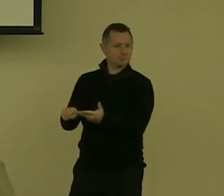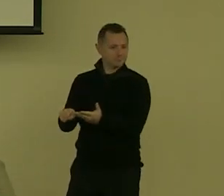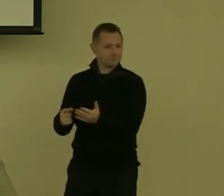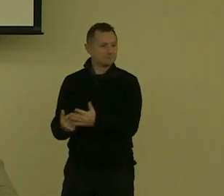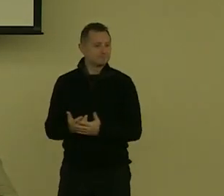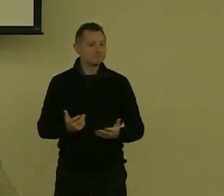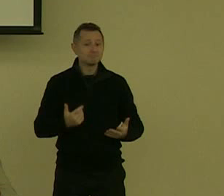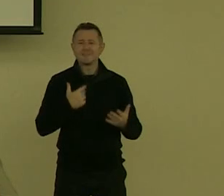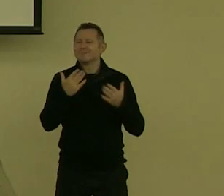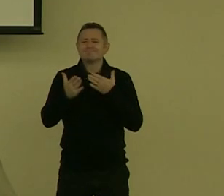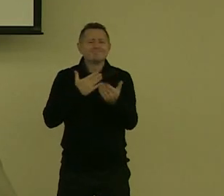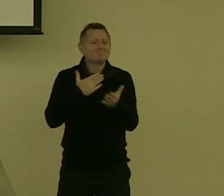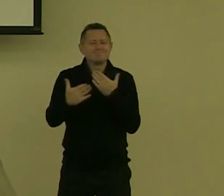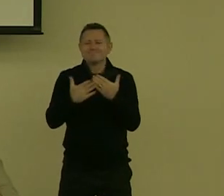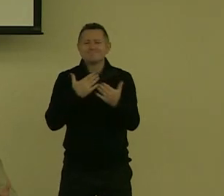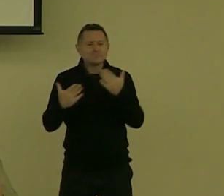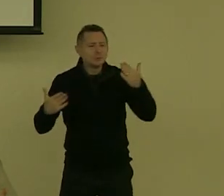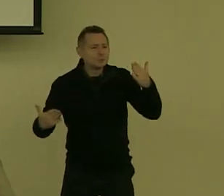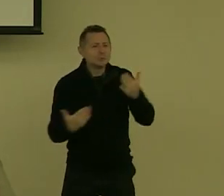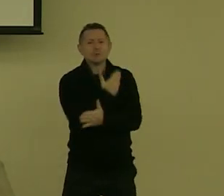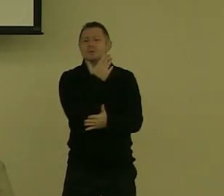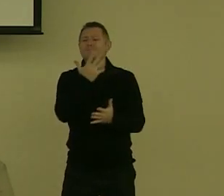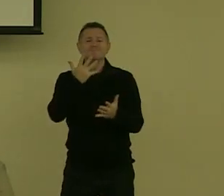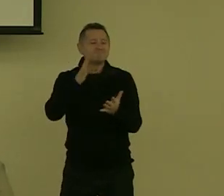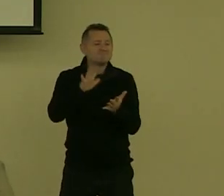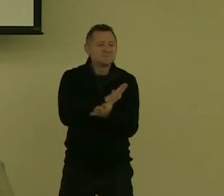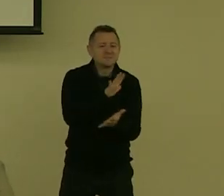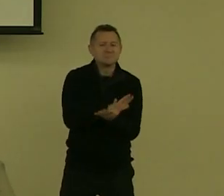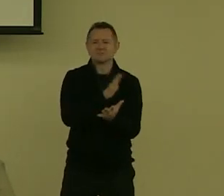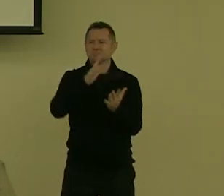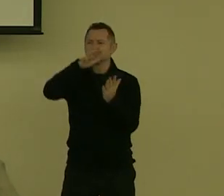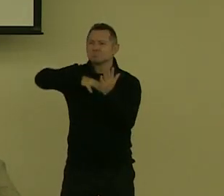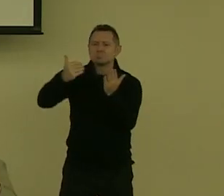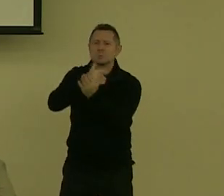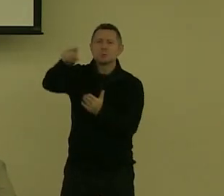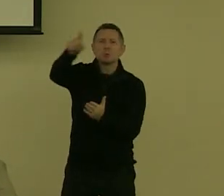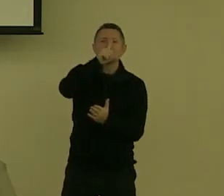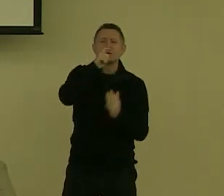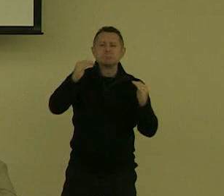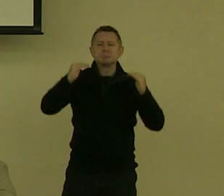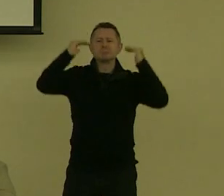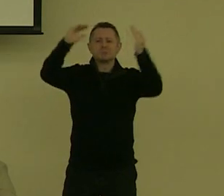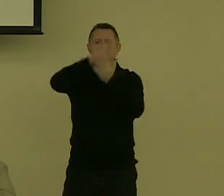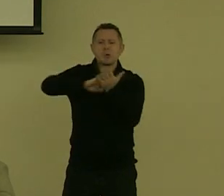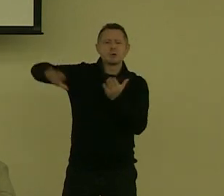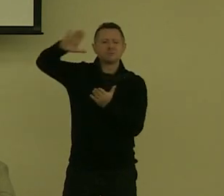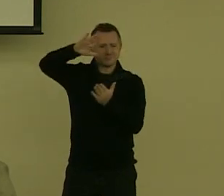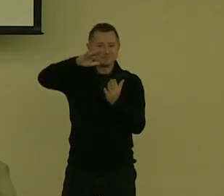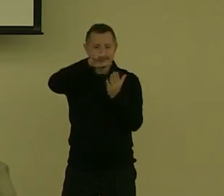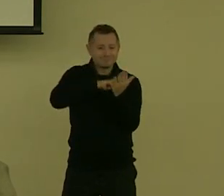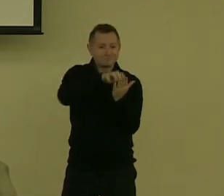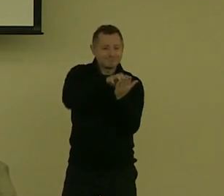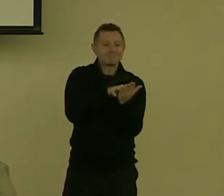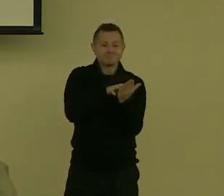anytime I would write a paper, you know, whether it was grad paper or anything like that for my, you know, English courses, I would really focus hard on all the traditional